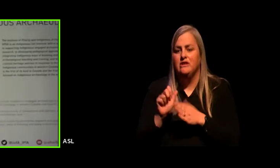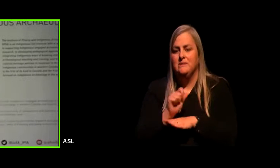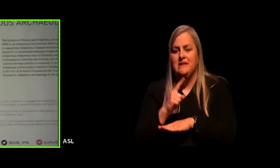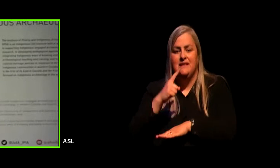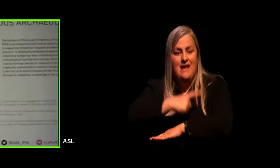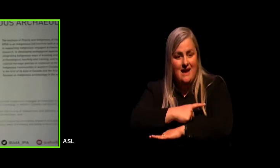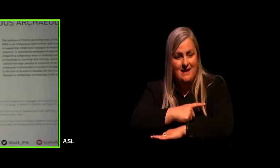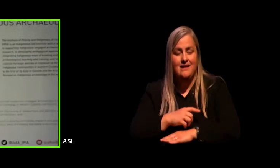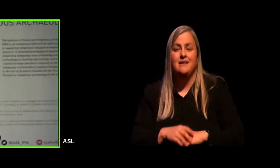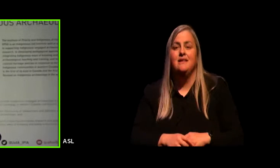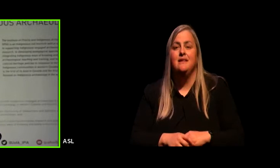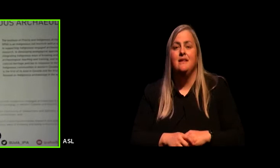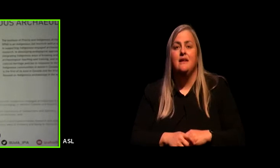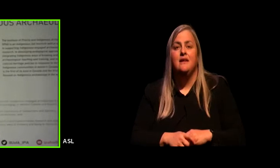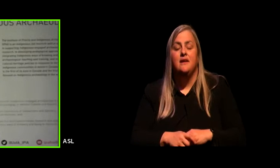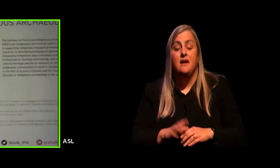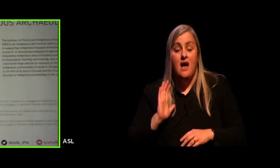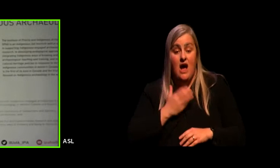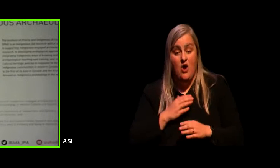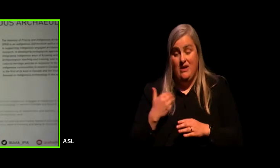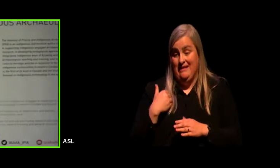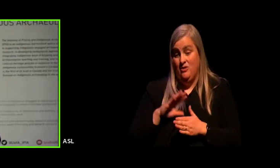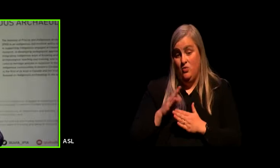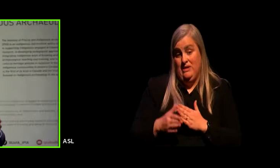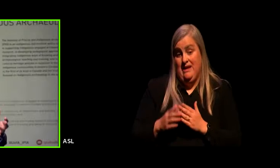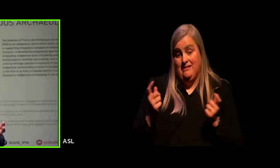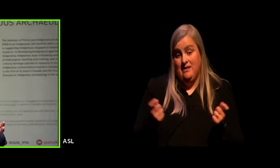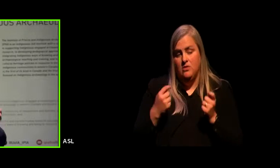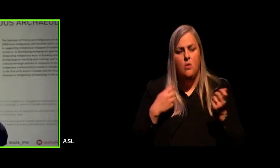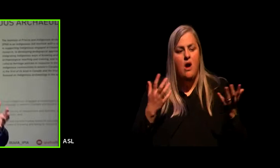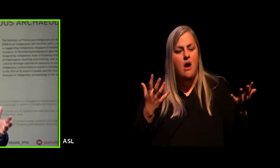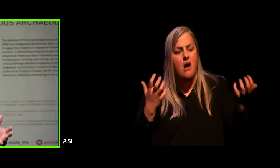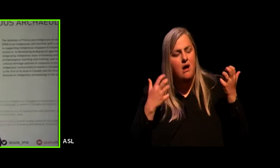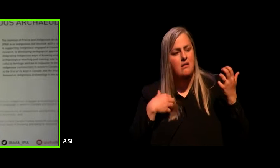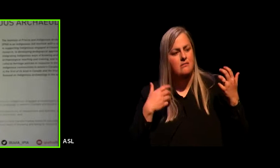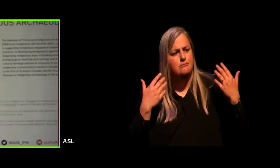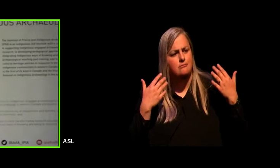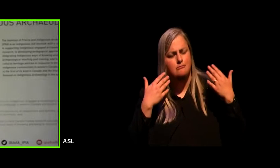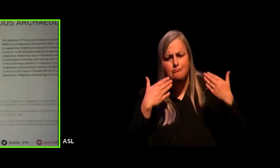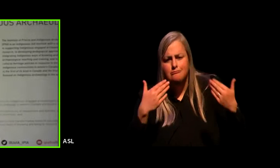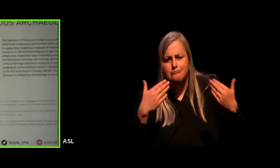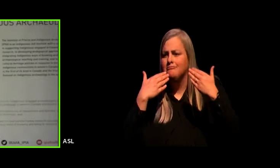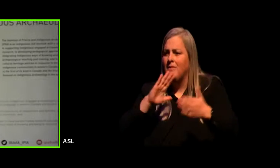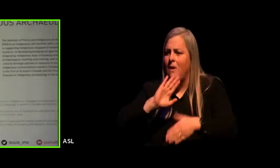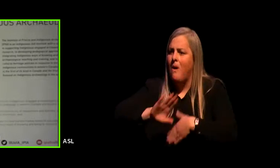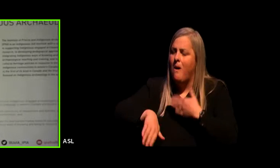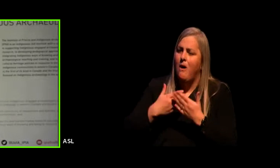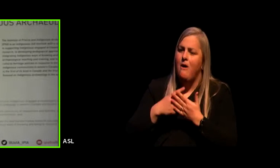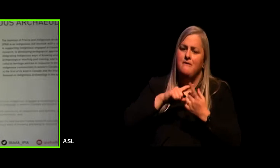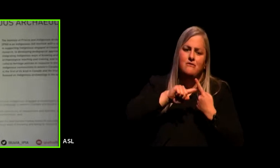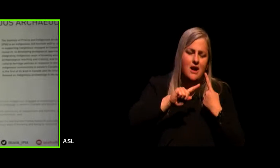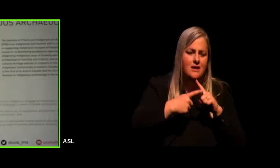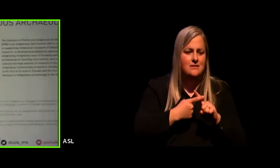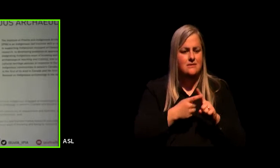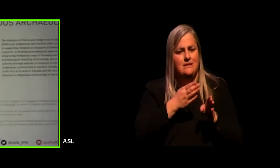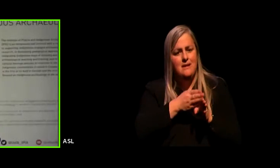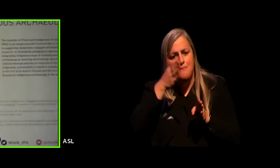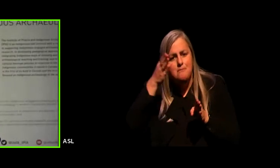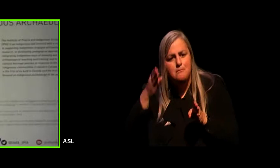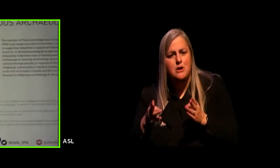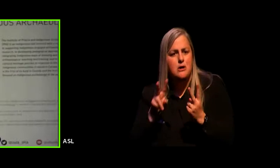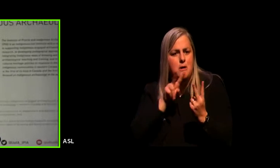alumni weekend celebrations, we wanted to extend a big welcome to all of our friends, neighbors, and partners throughout the